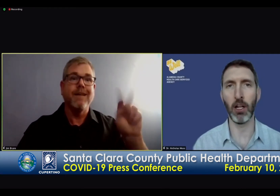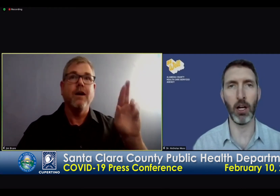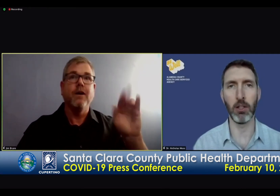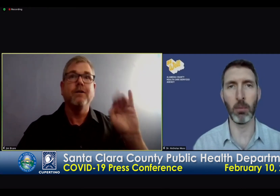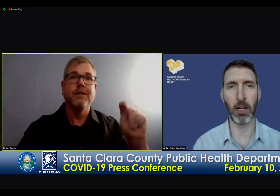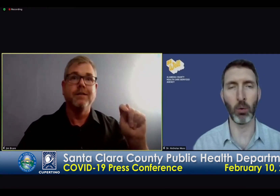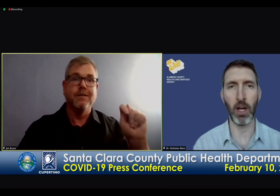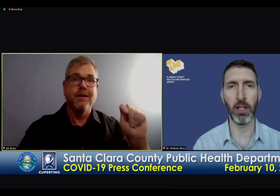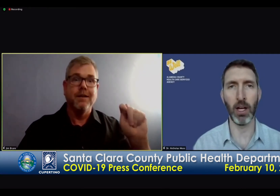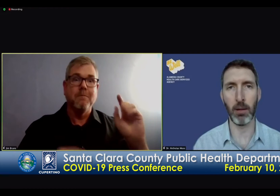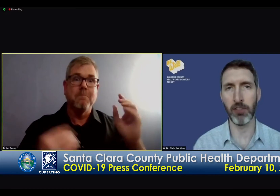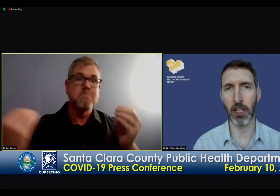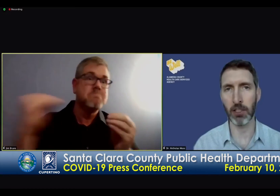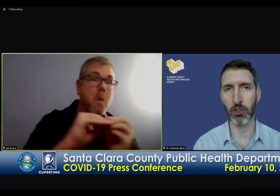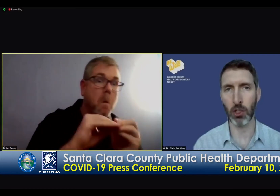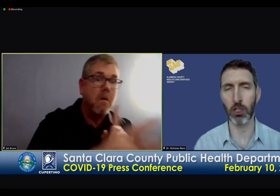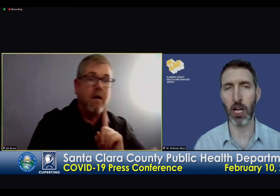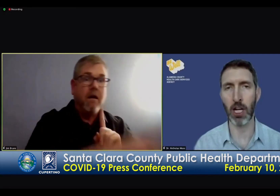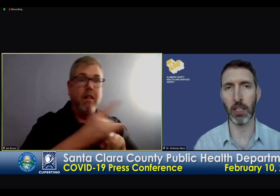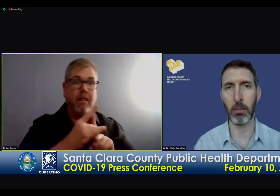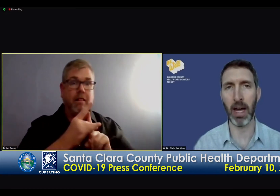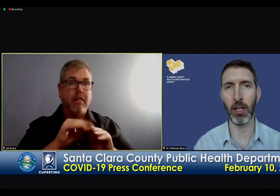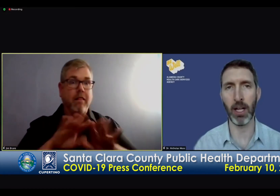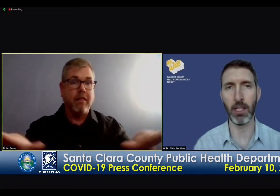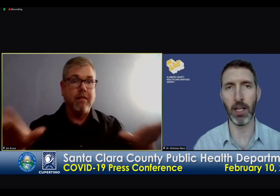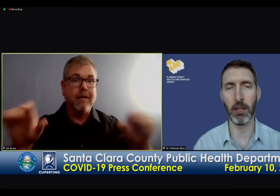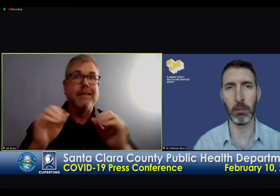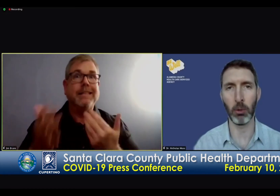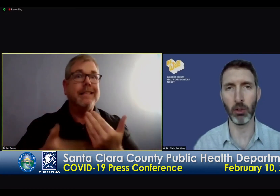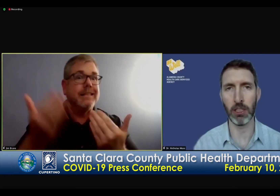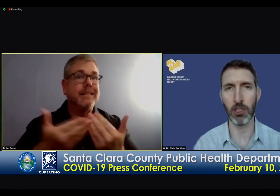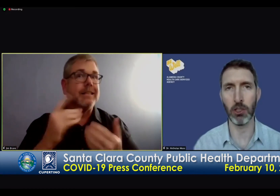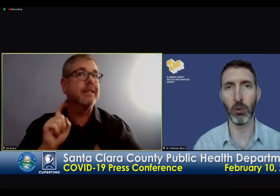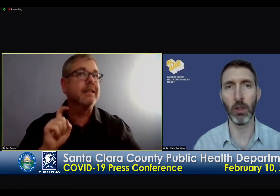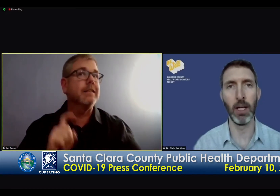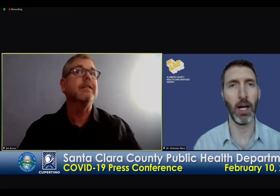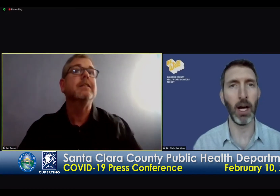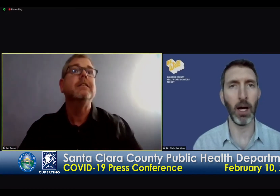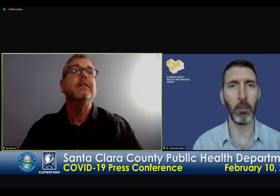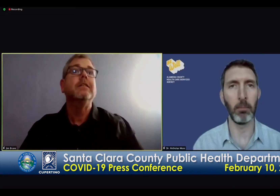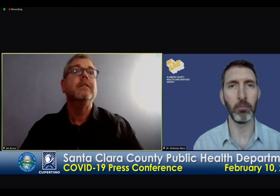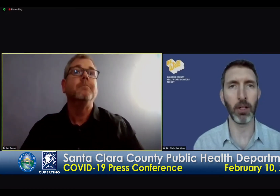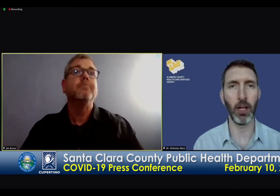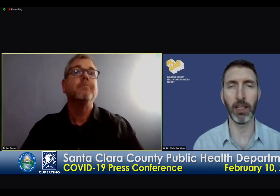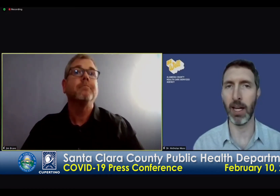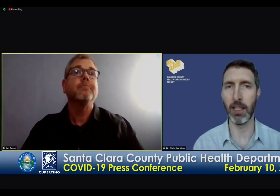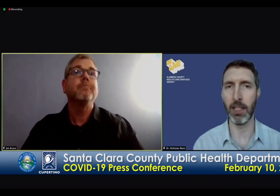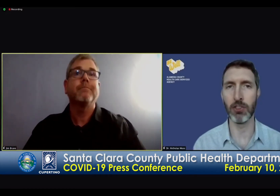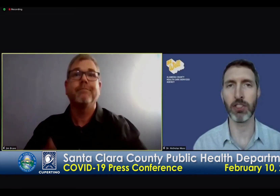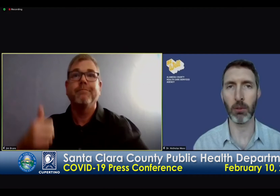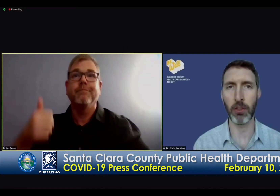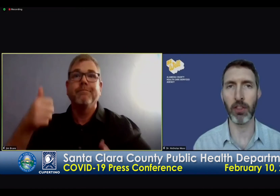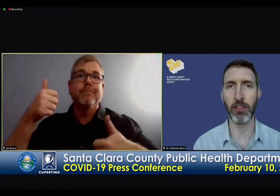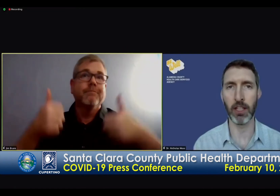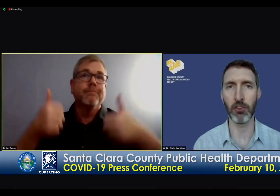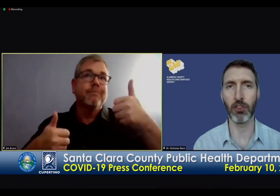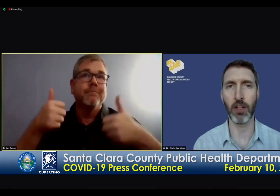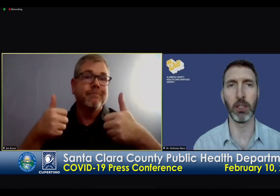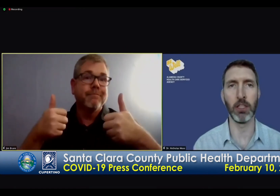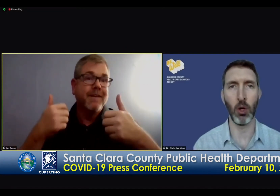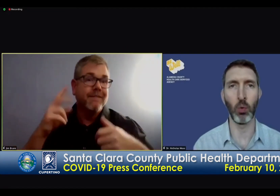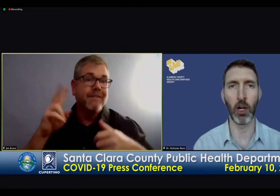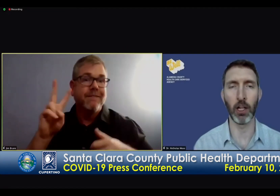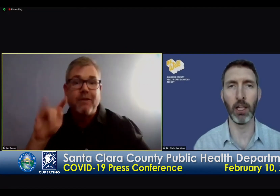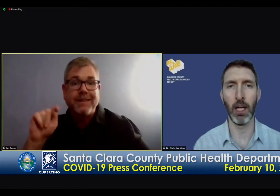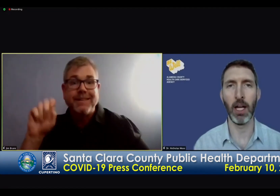there no matter what variants that we're talking about, and people need to, again, stick with the things that we